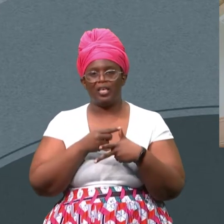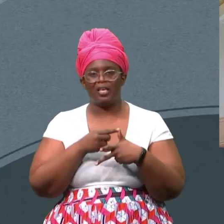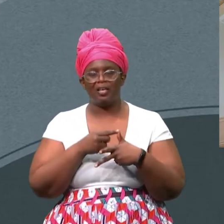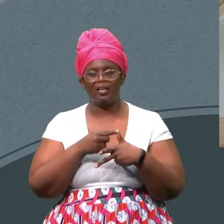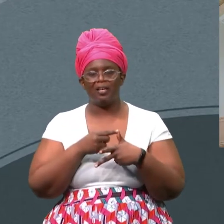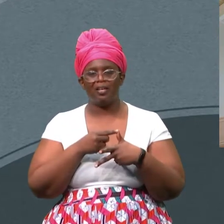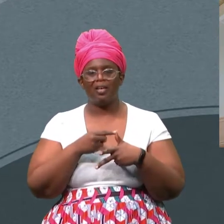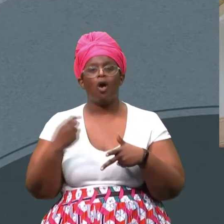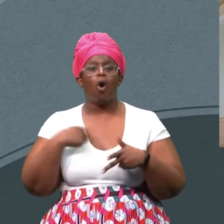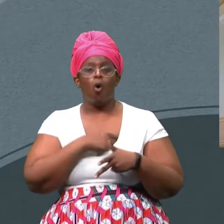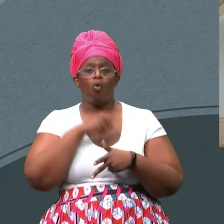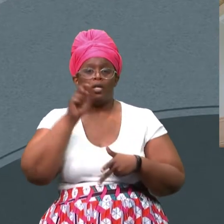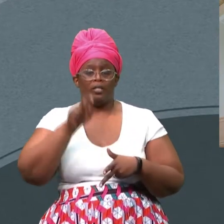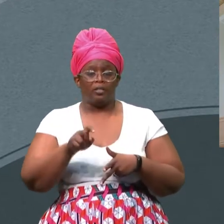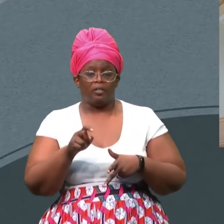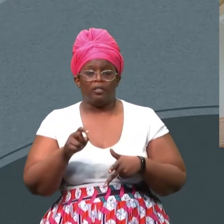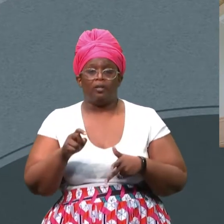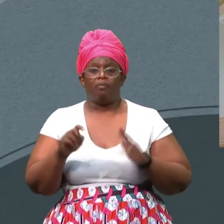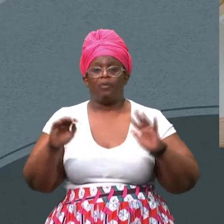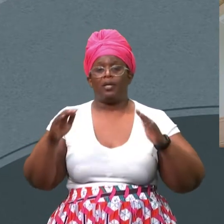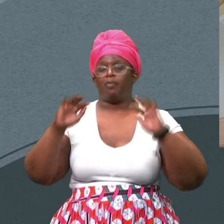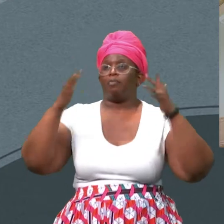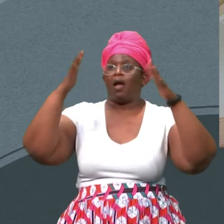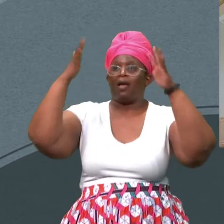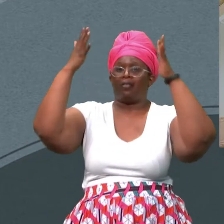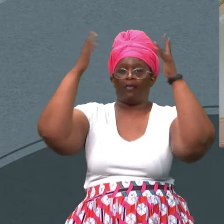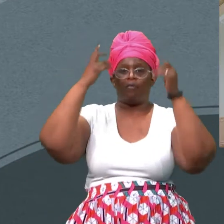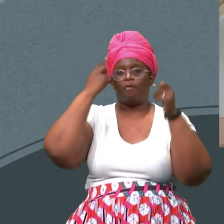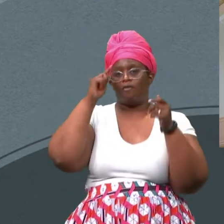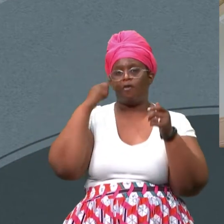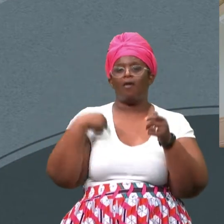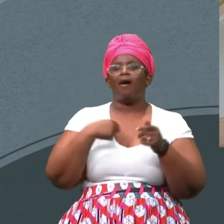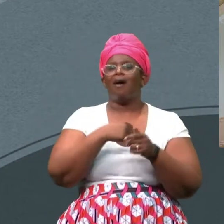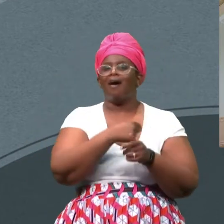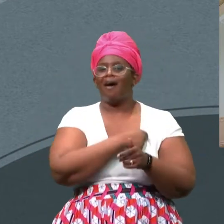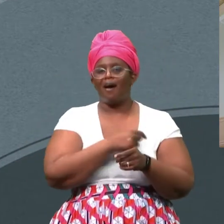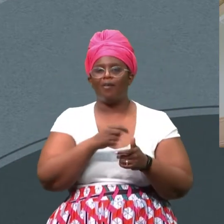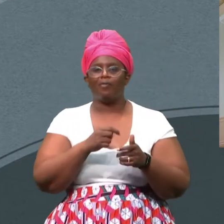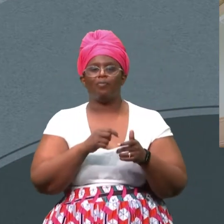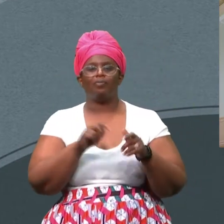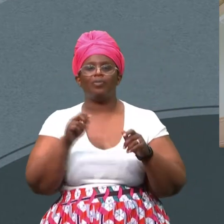God grateful praise for our associations.